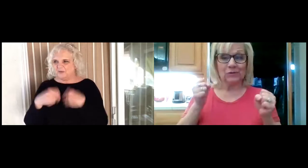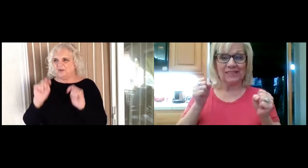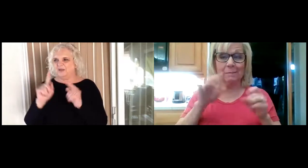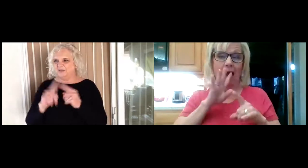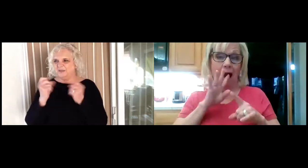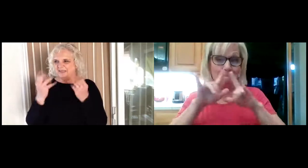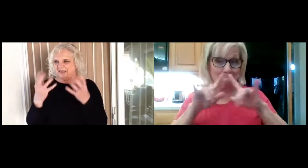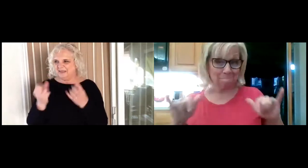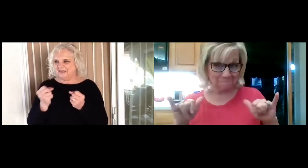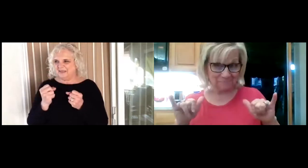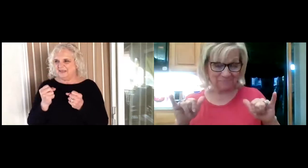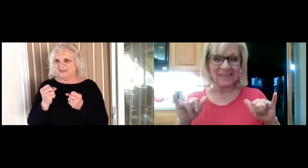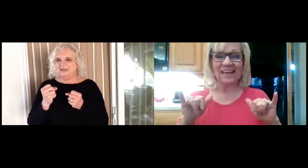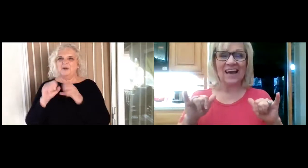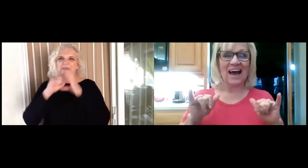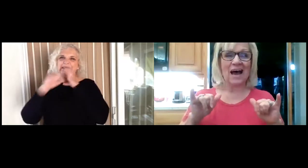to SimCom,